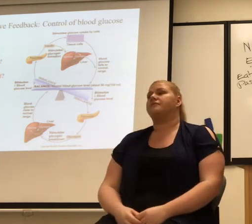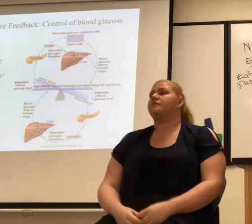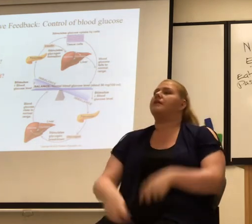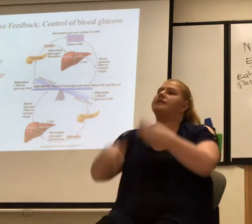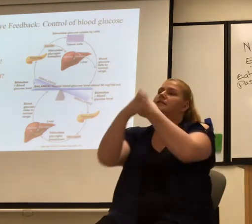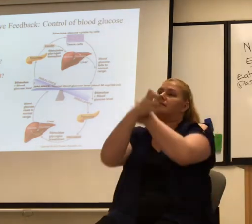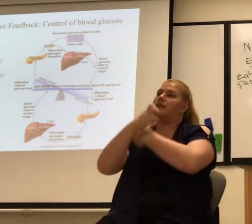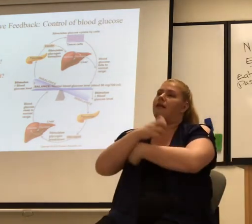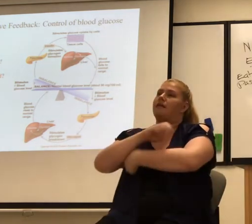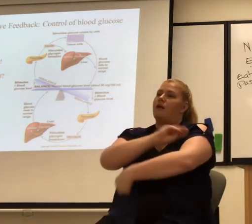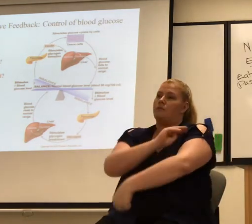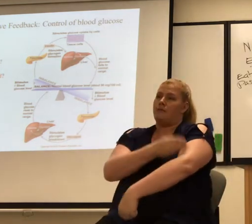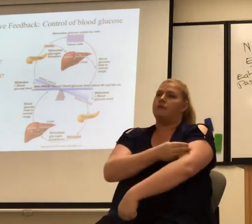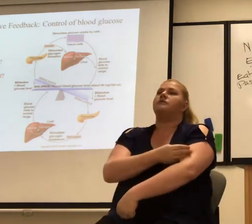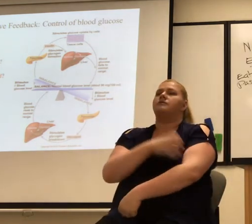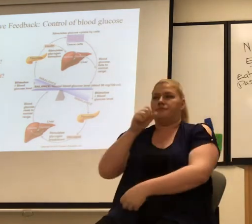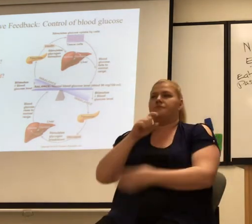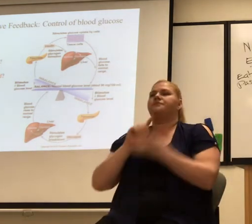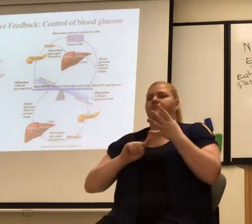Ooh, I said adipose.